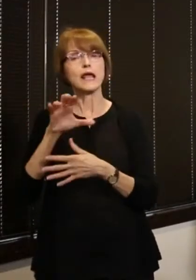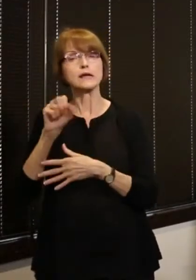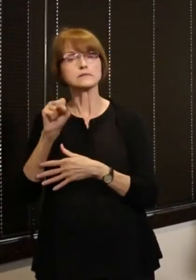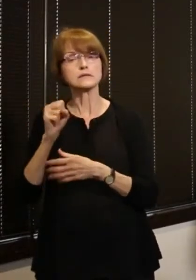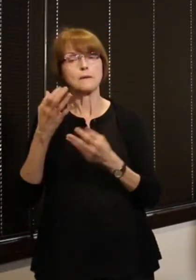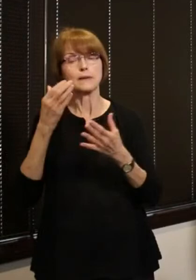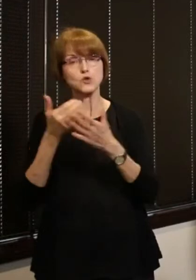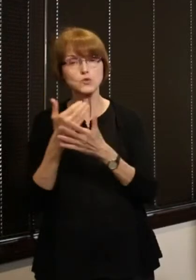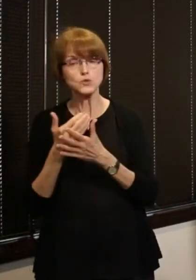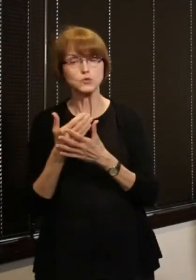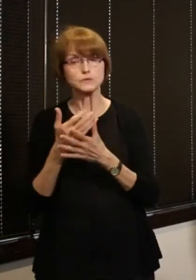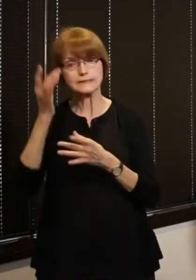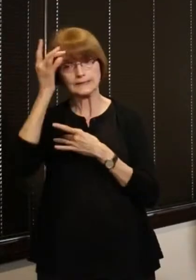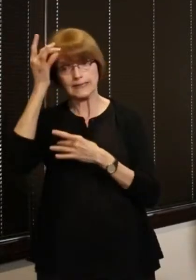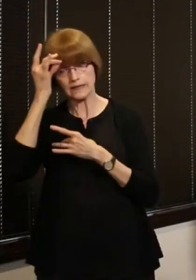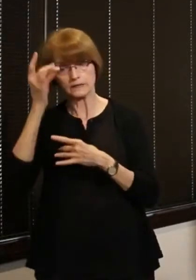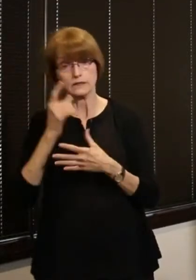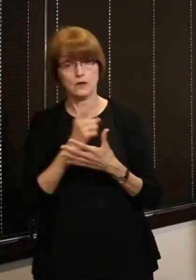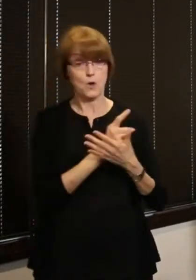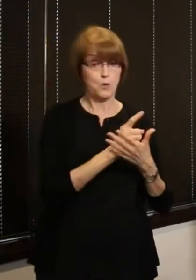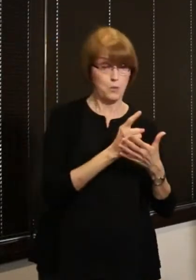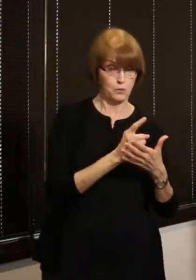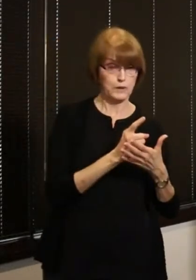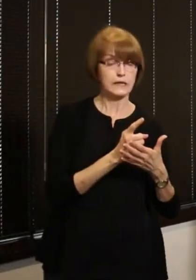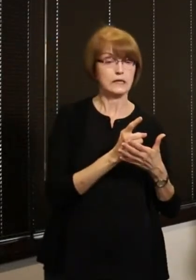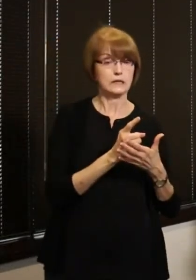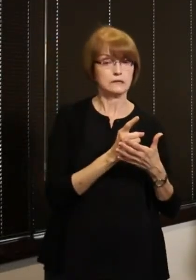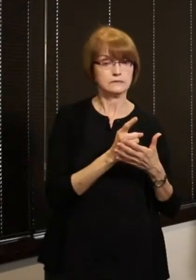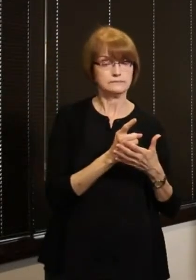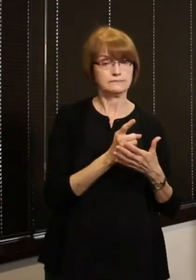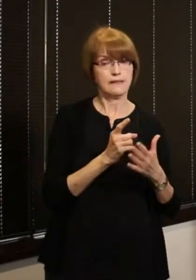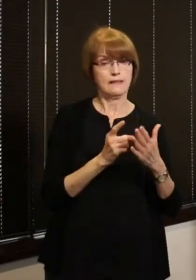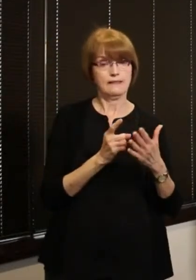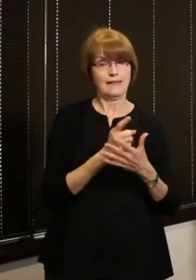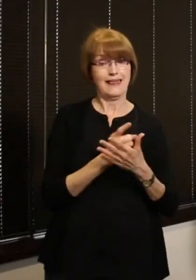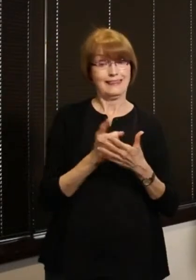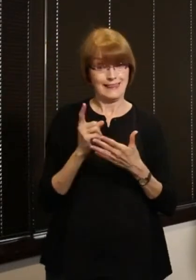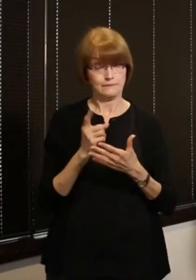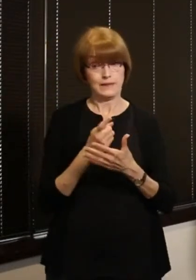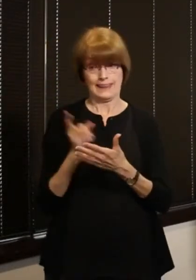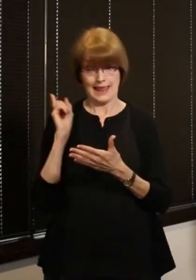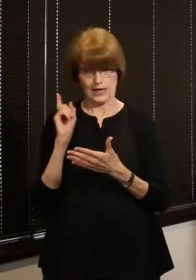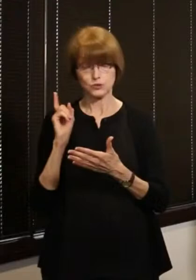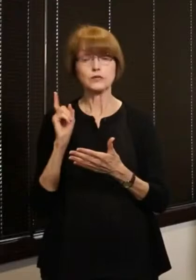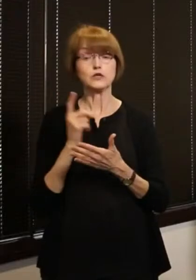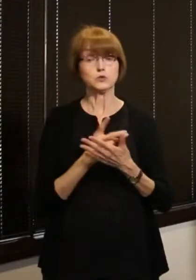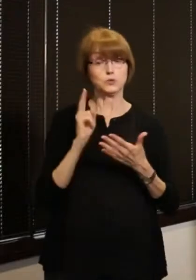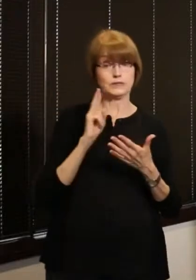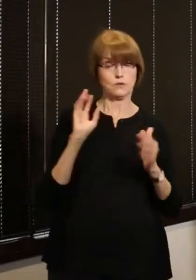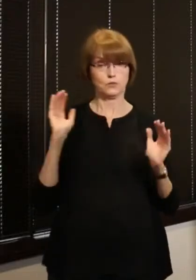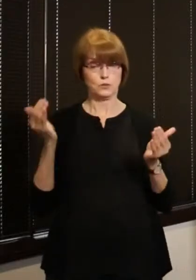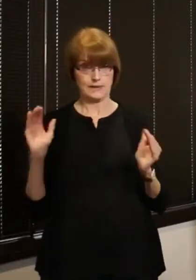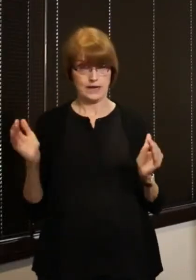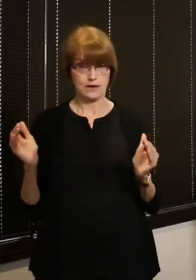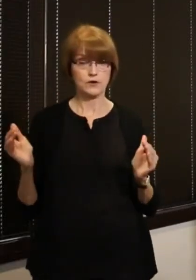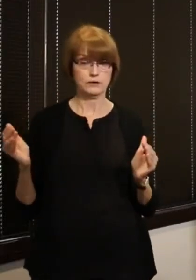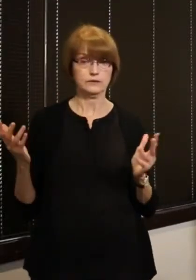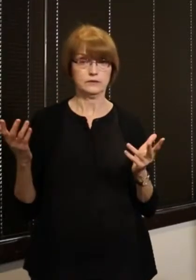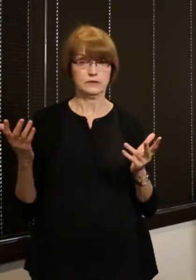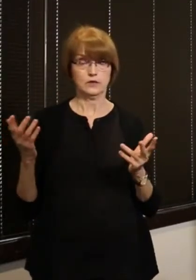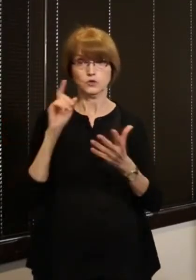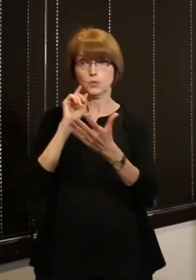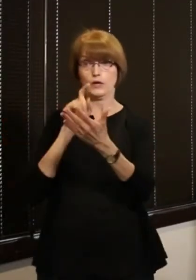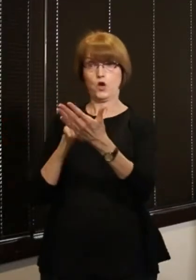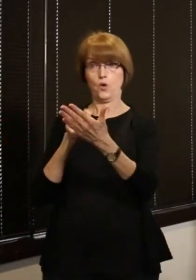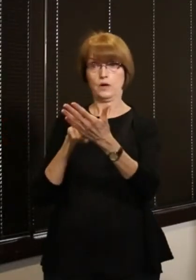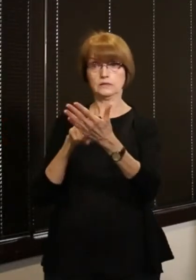last week to the week before, and then it's the absolute difference in cases, and that tells us where we've seen large increases